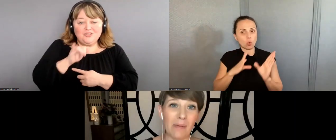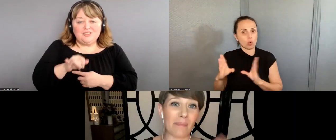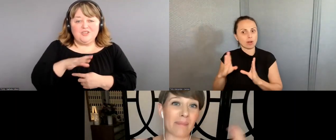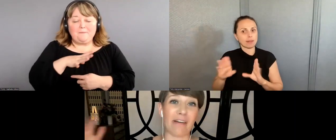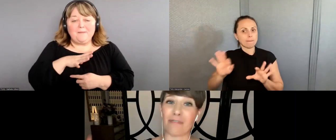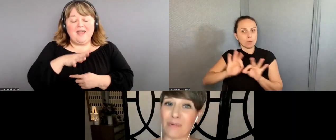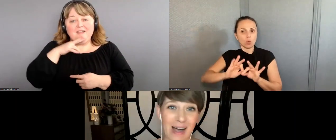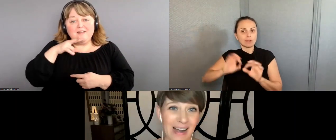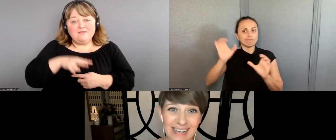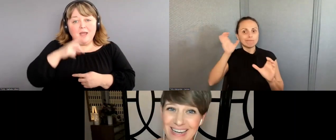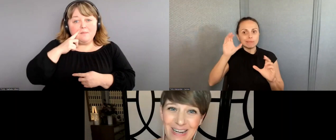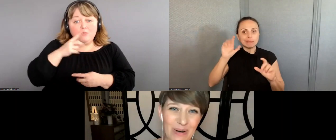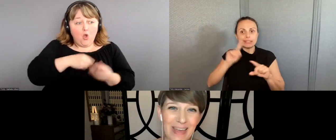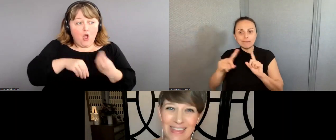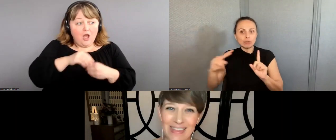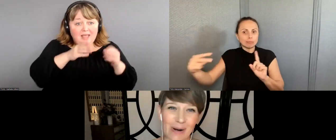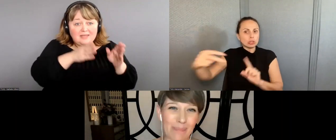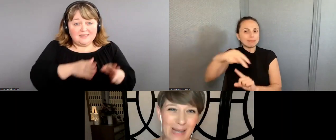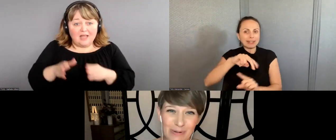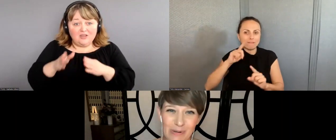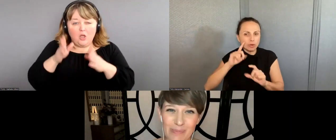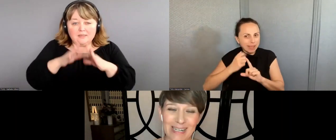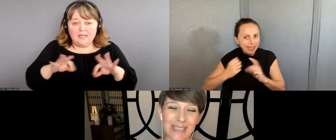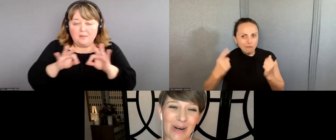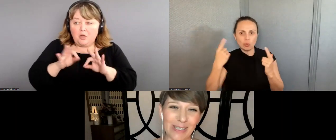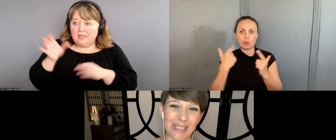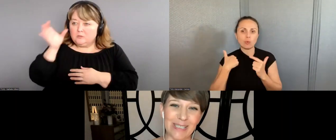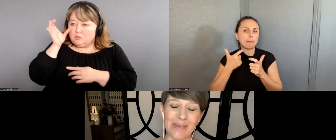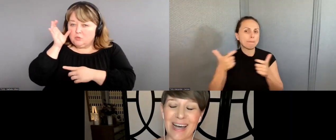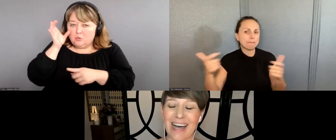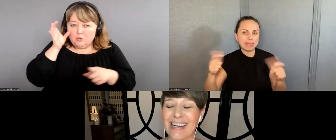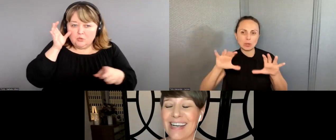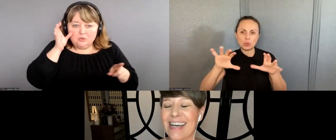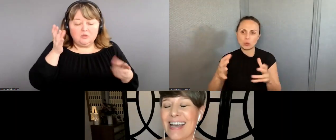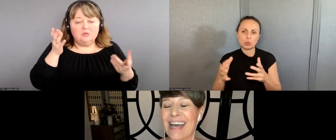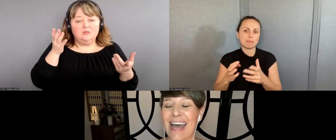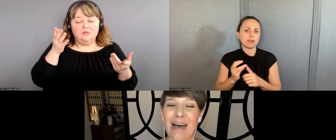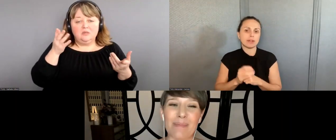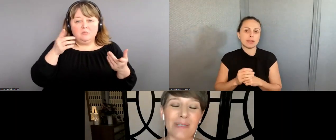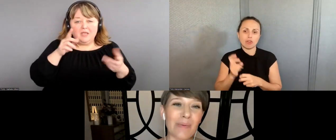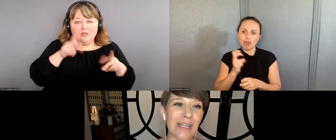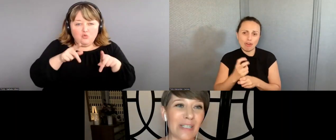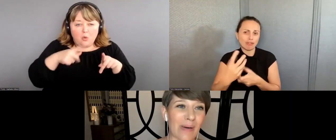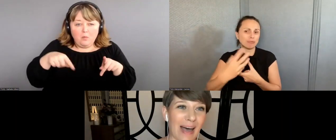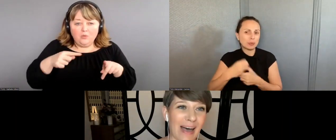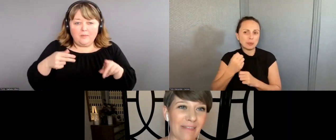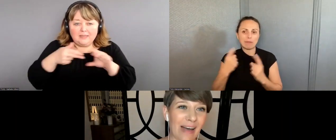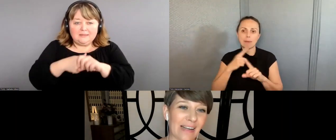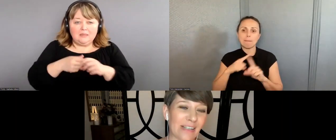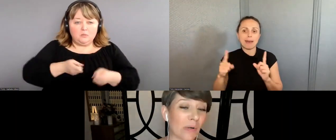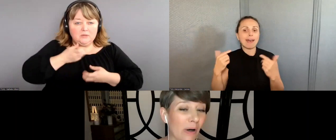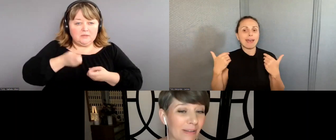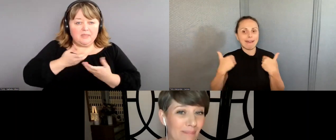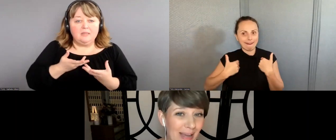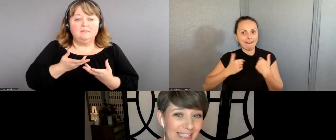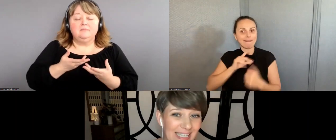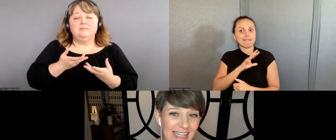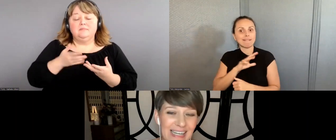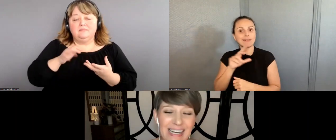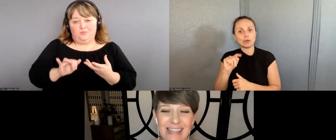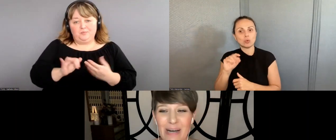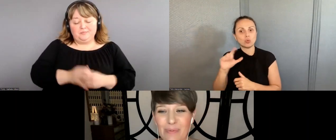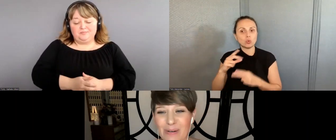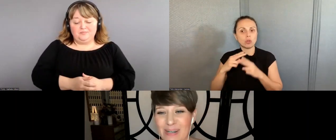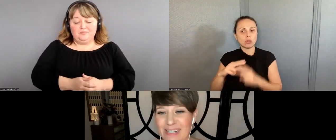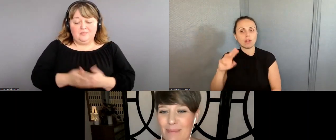from everyone, and that we're a big group and it's hard to do that. So we do have a tool called